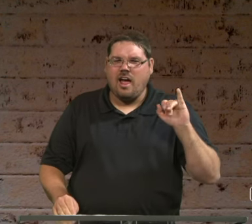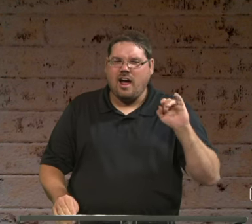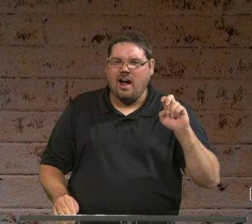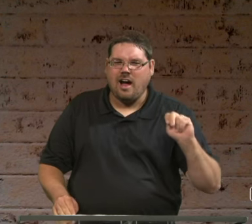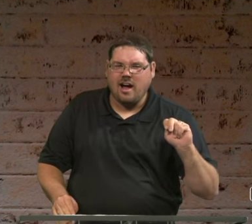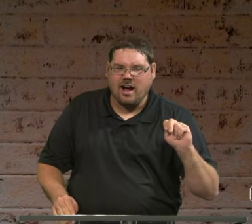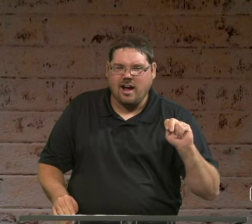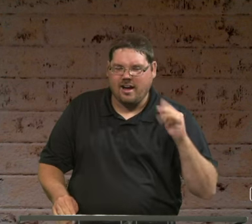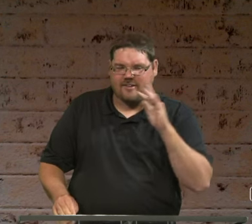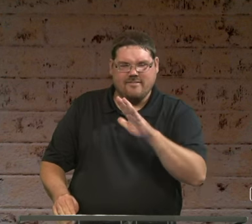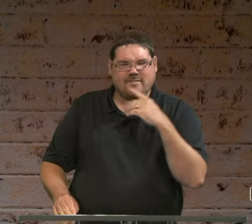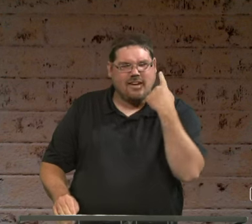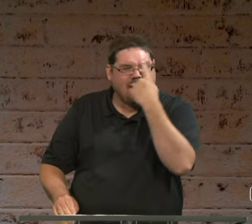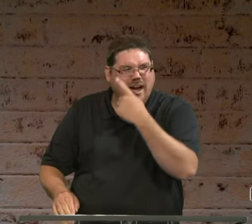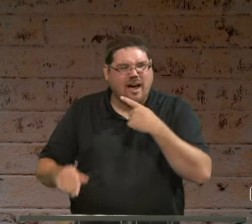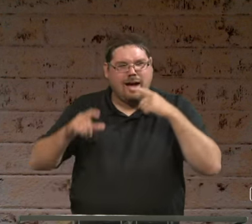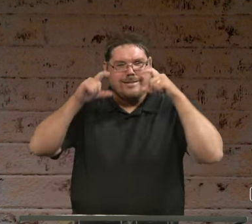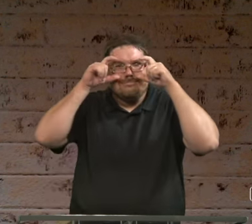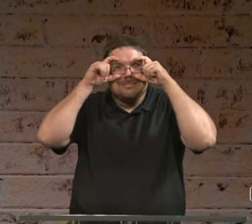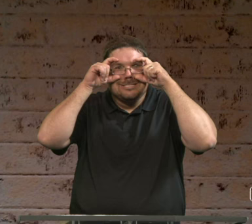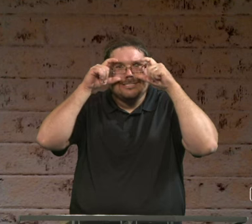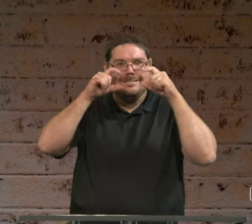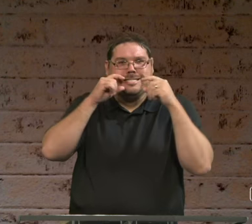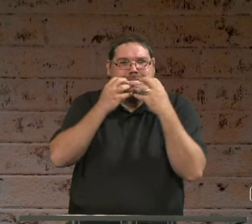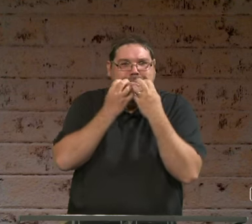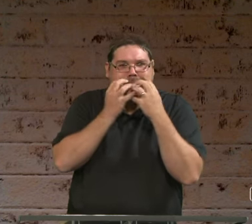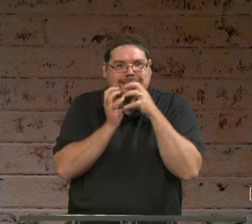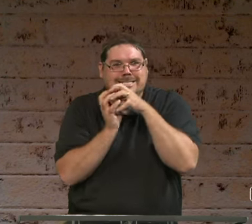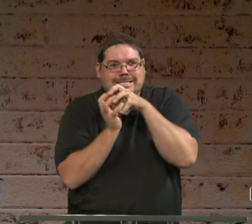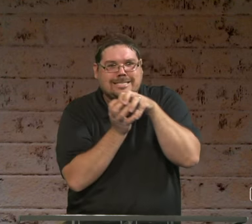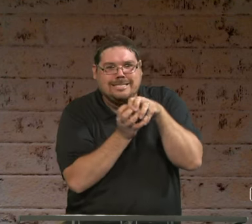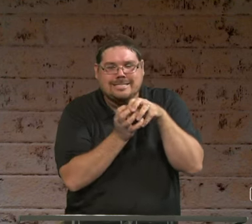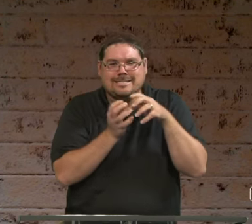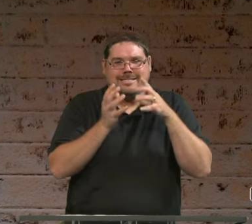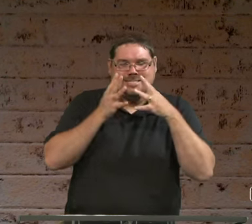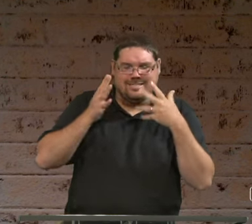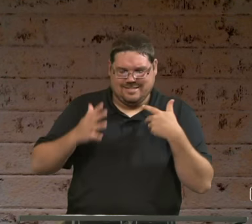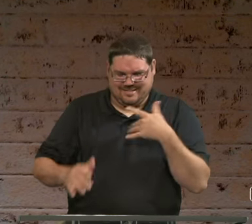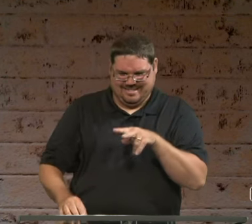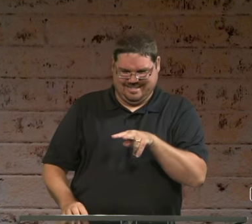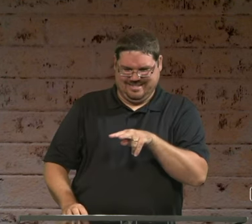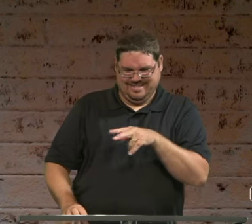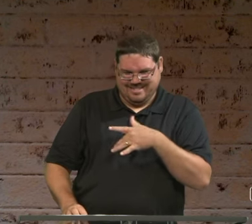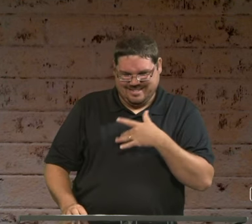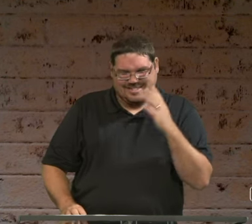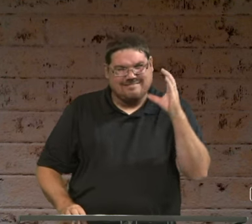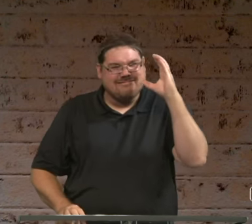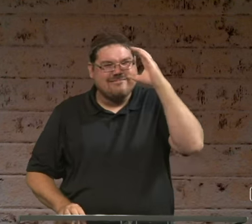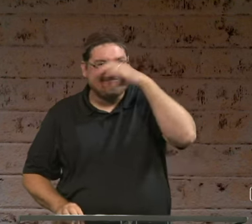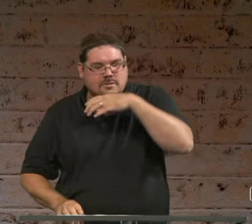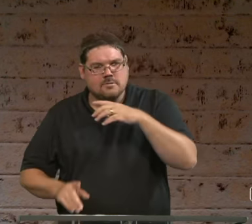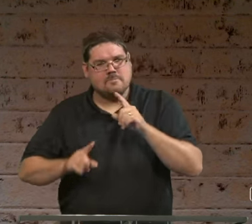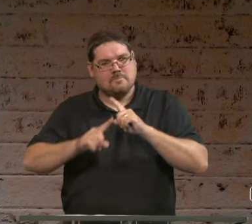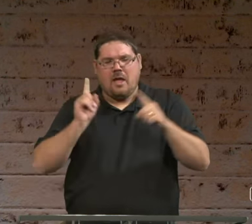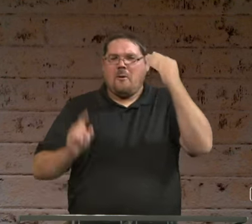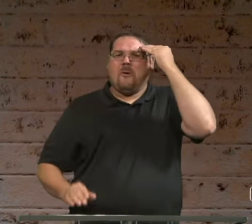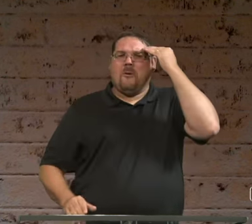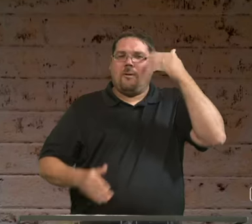of weird. She looked kind of like an alien with big eye sockets and the jaw. It was kind